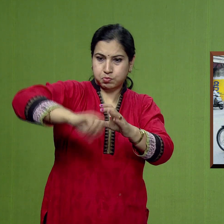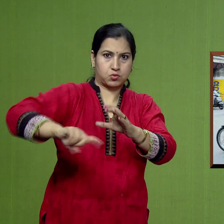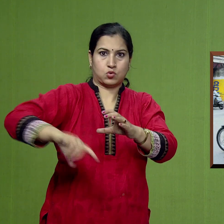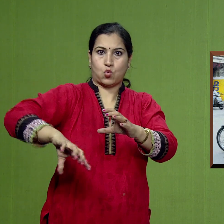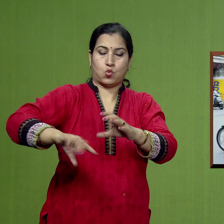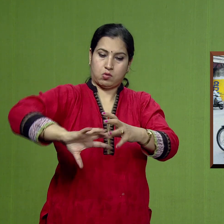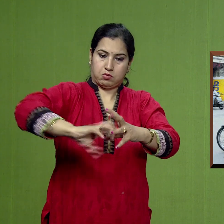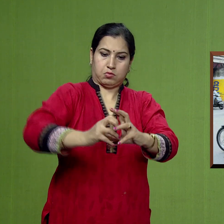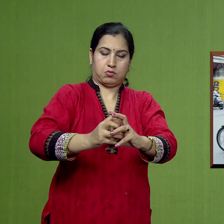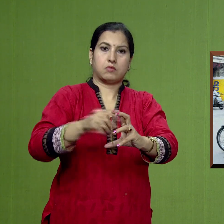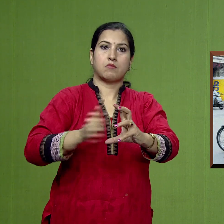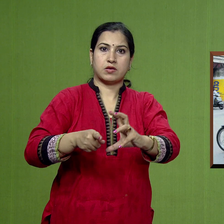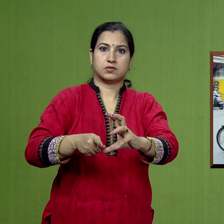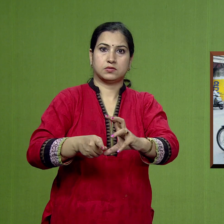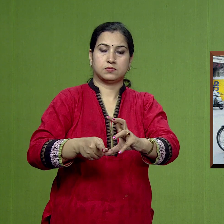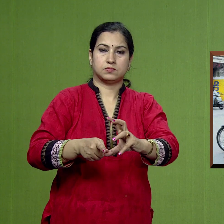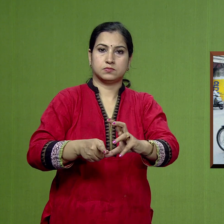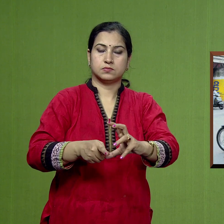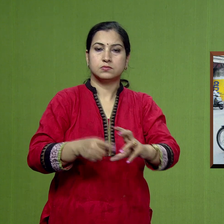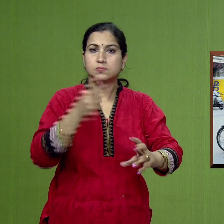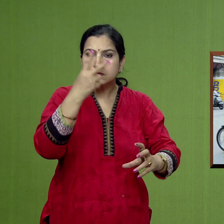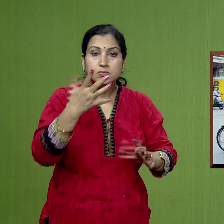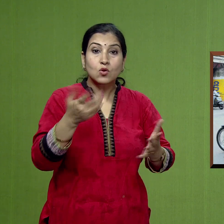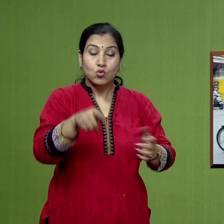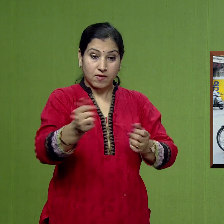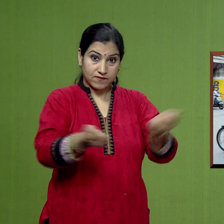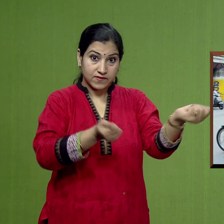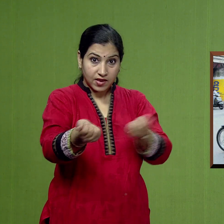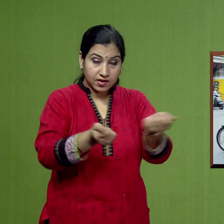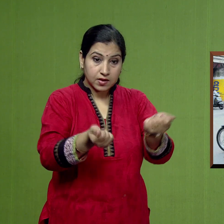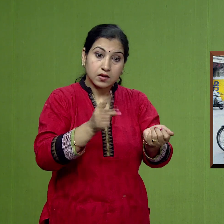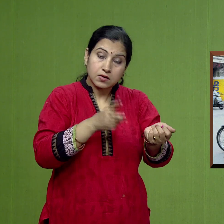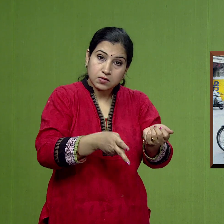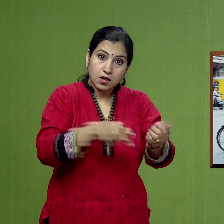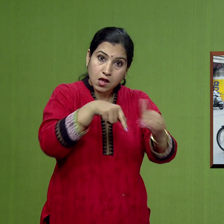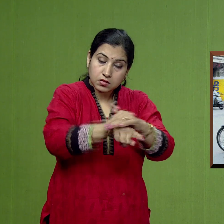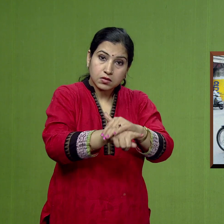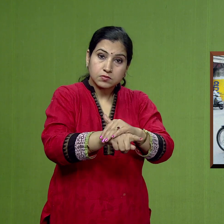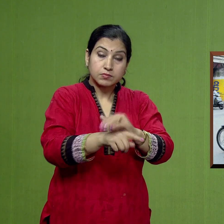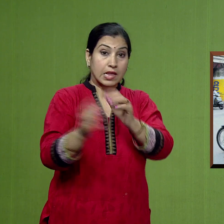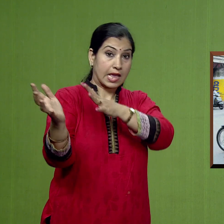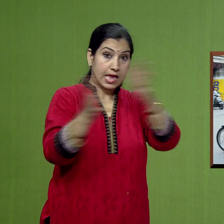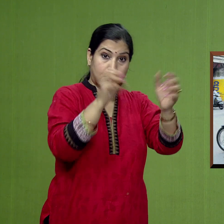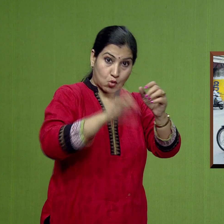and you must ensure that your vehicles does not cause air pollution by